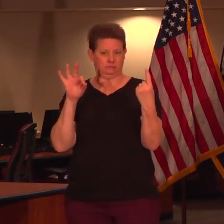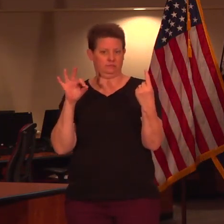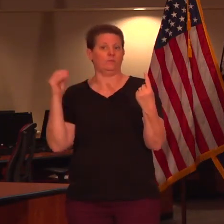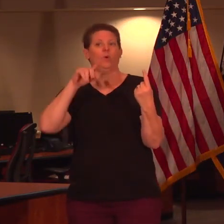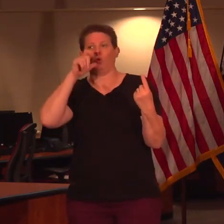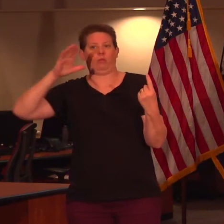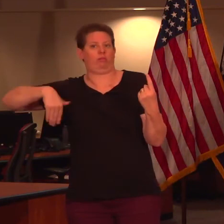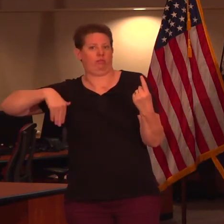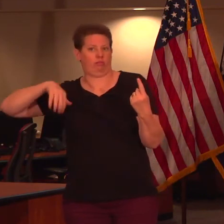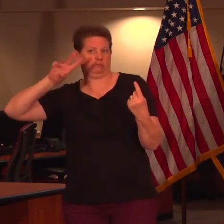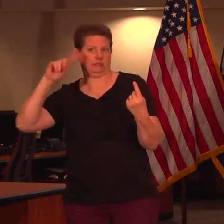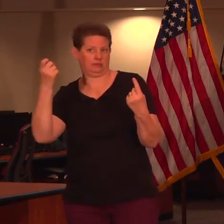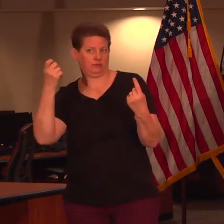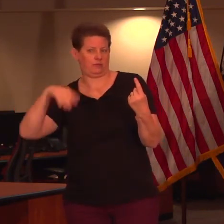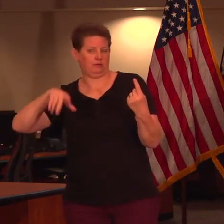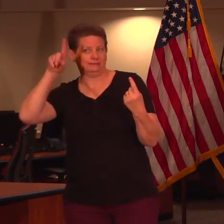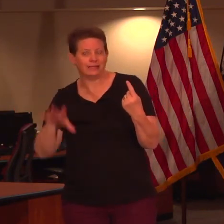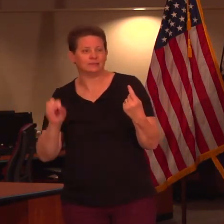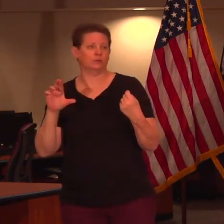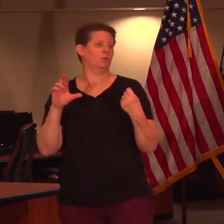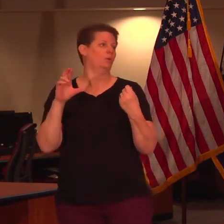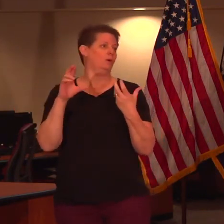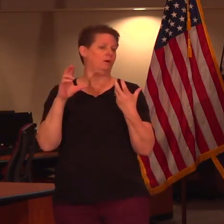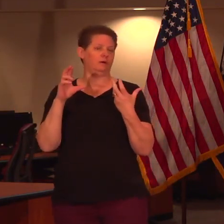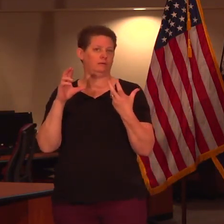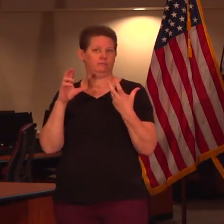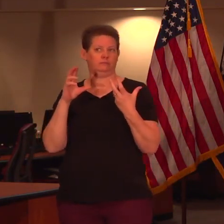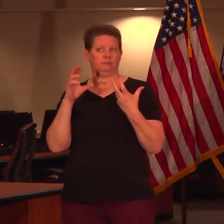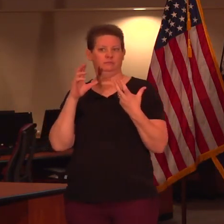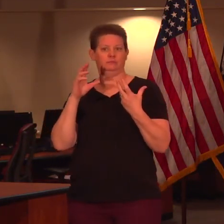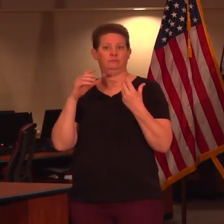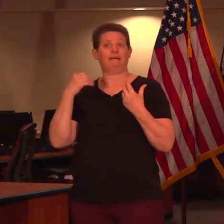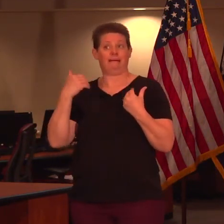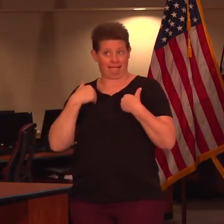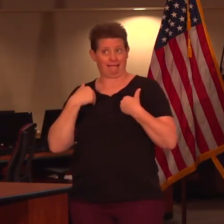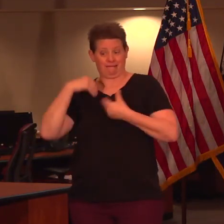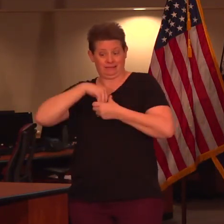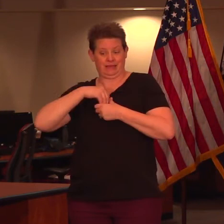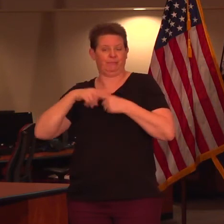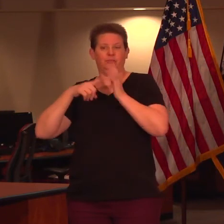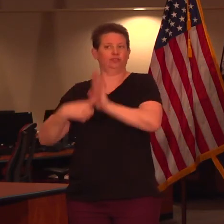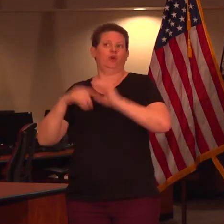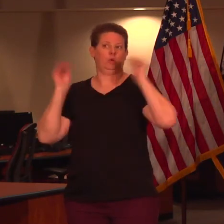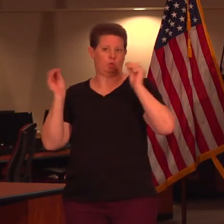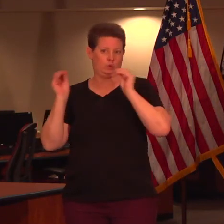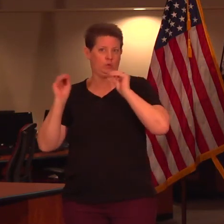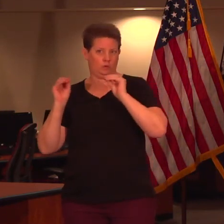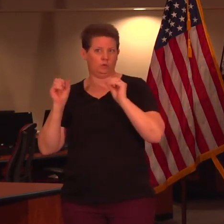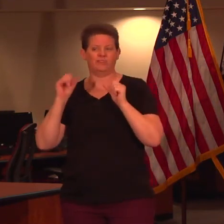9 others that are undiagnosed, either have not been tested or are asymptomatic. And so that is